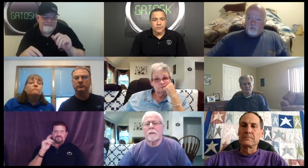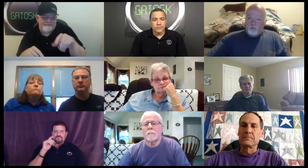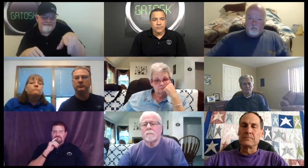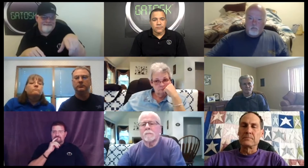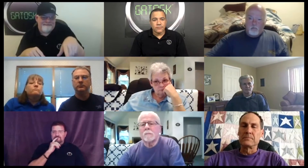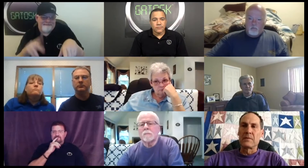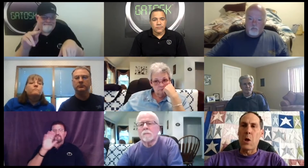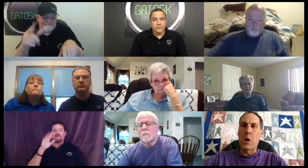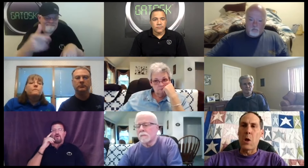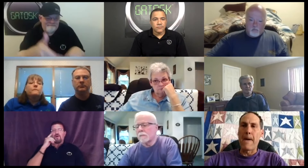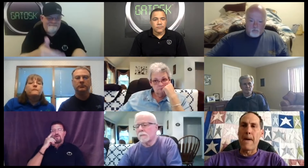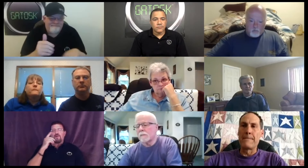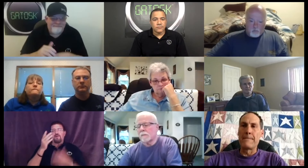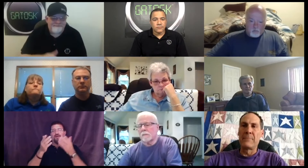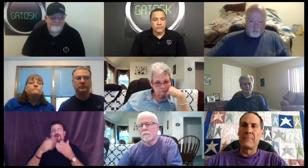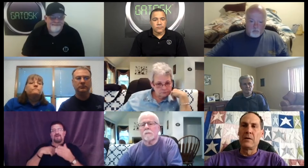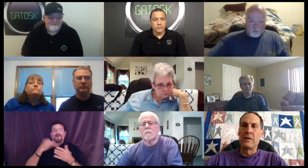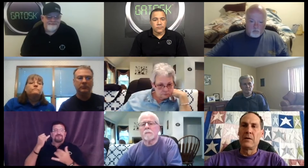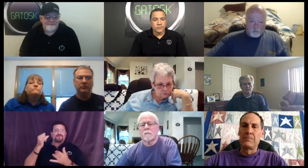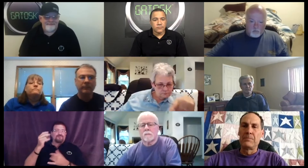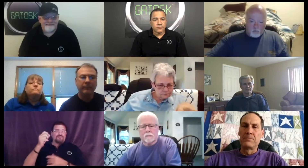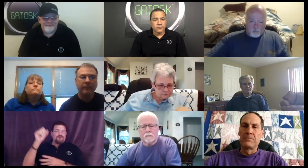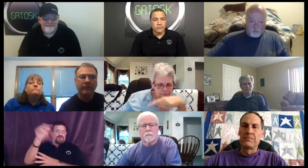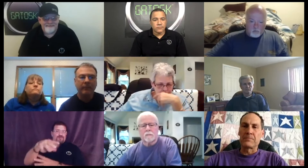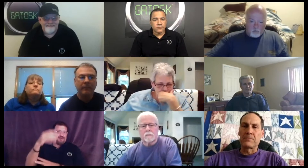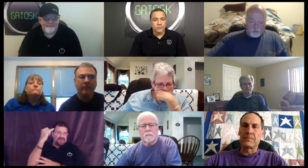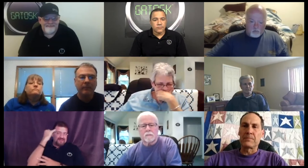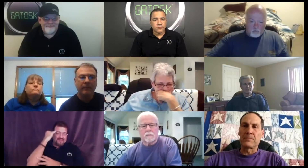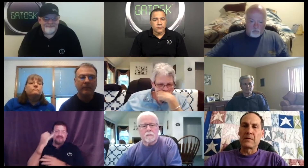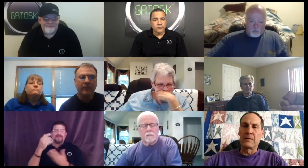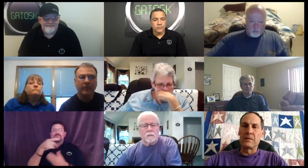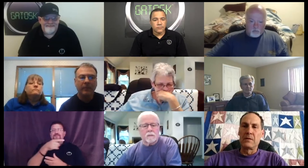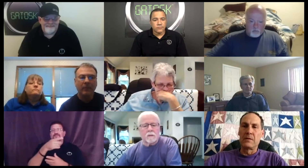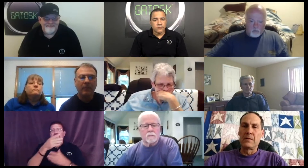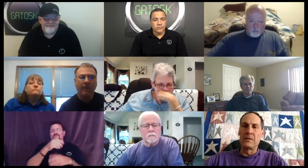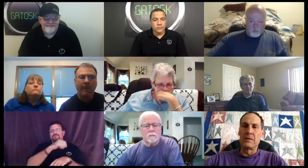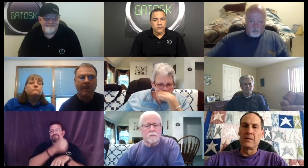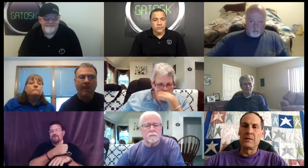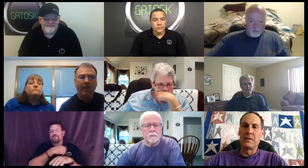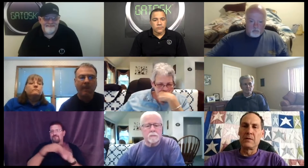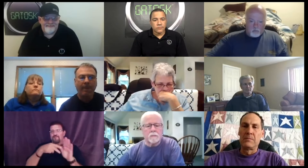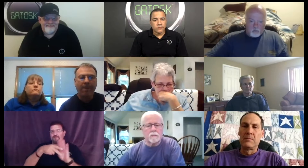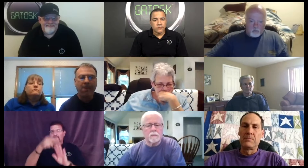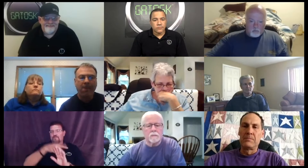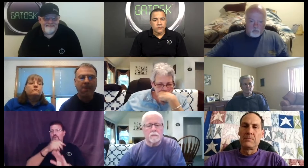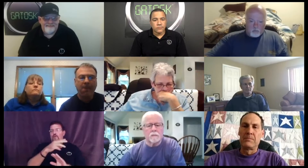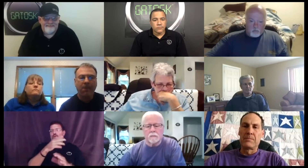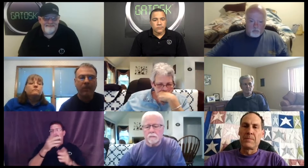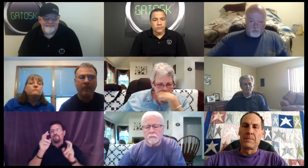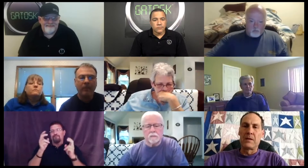something else? Greg? I think that maybe, I want to add this idea, like maybe setting up a